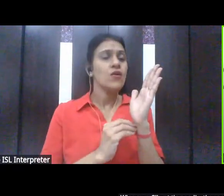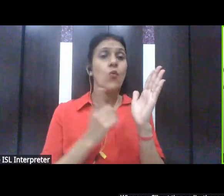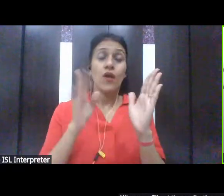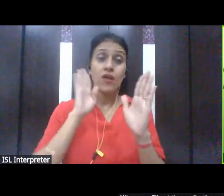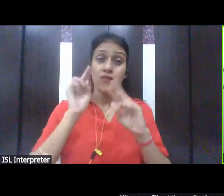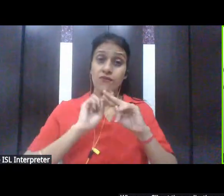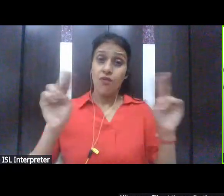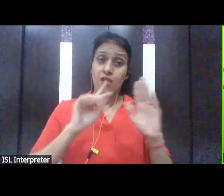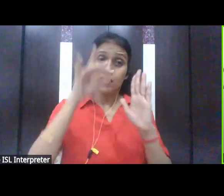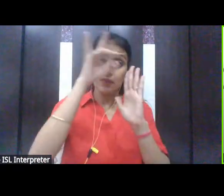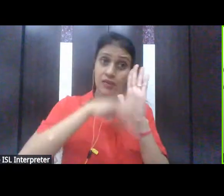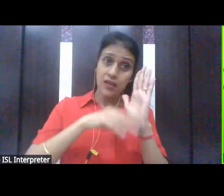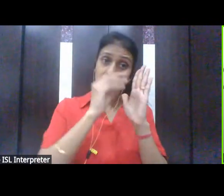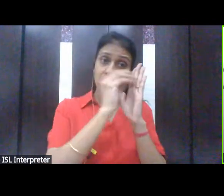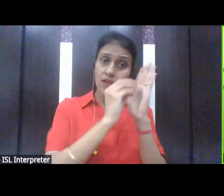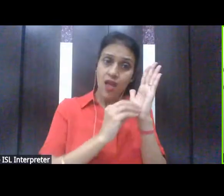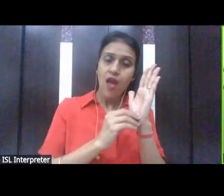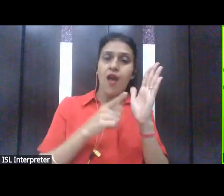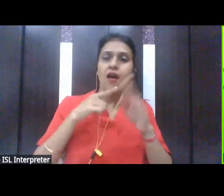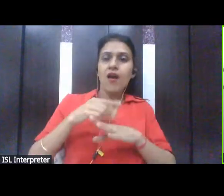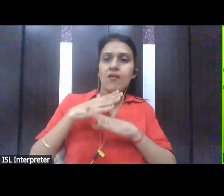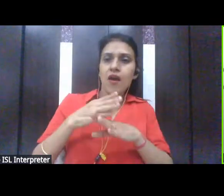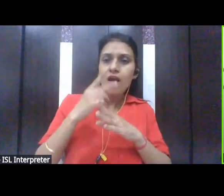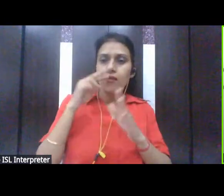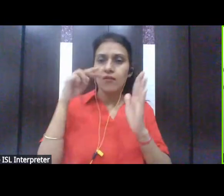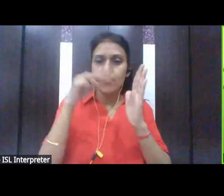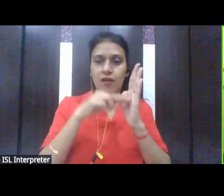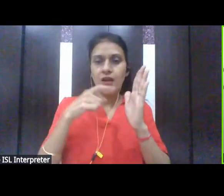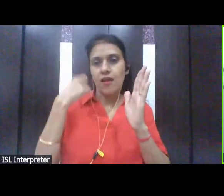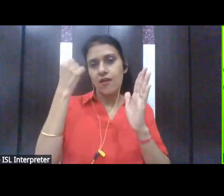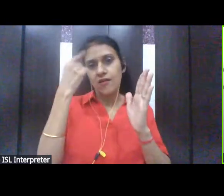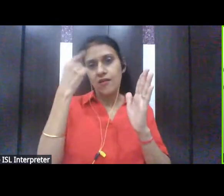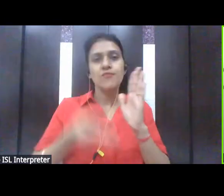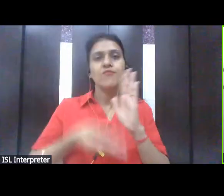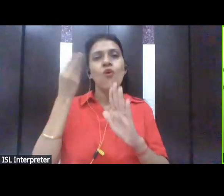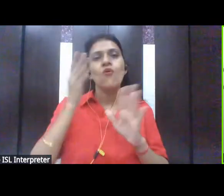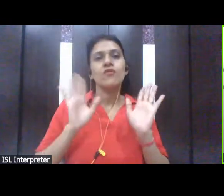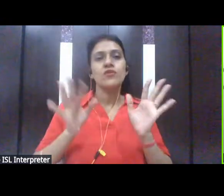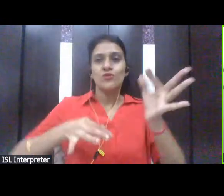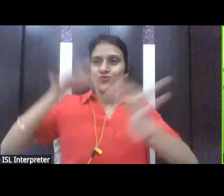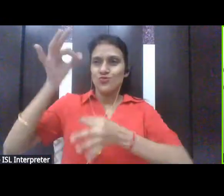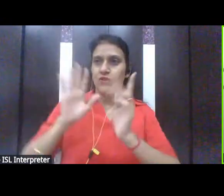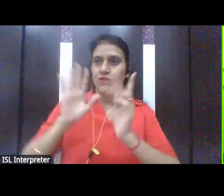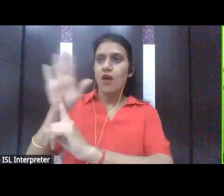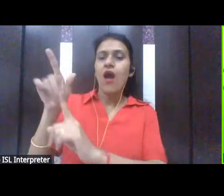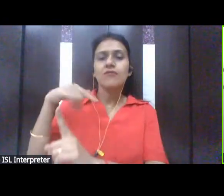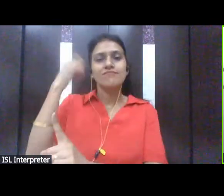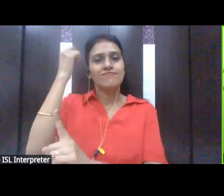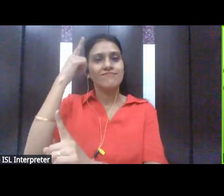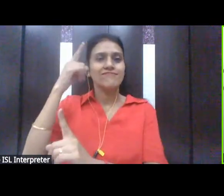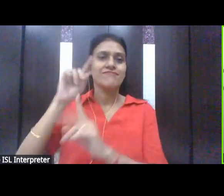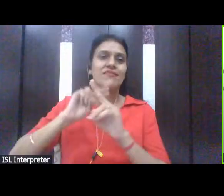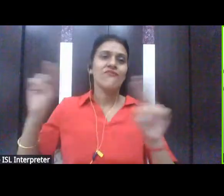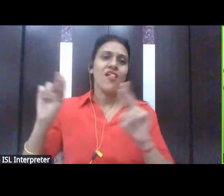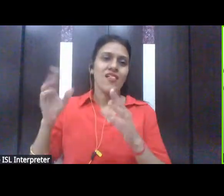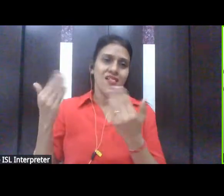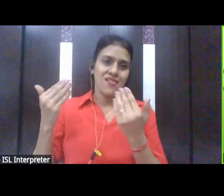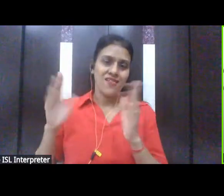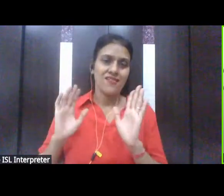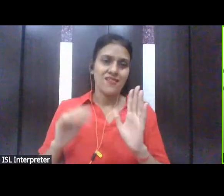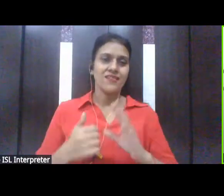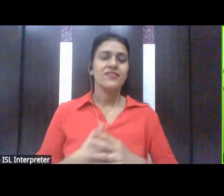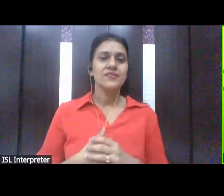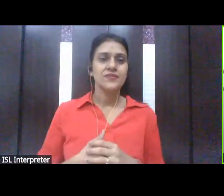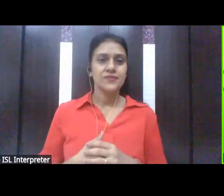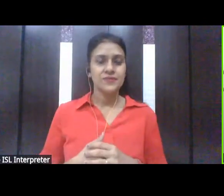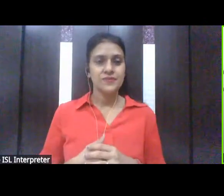to clearly share and present your work to the jury. So now I would